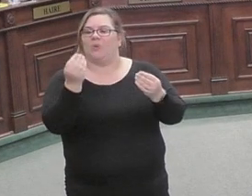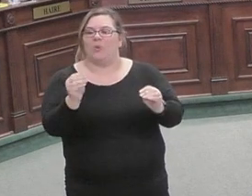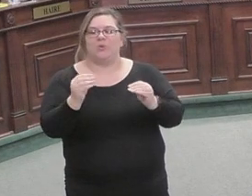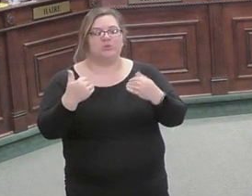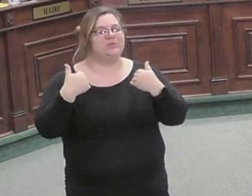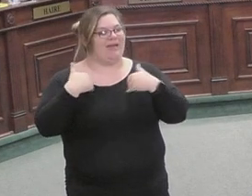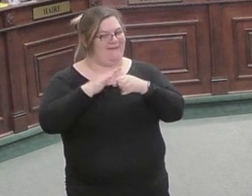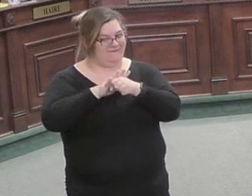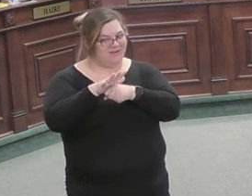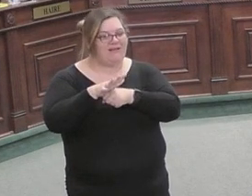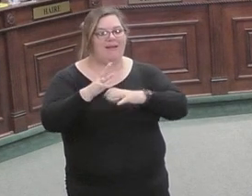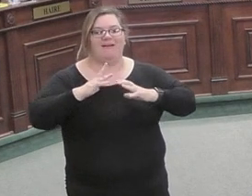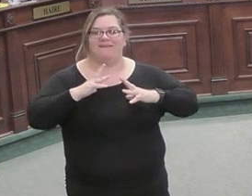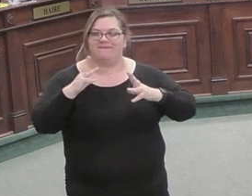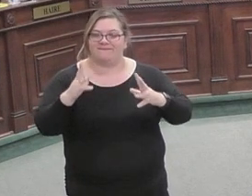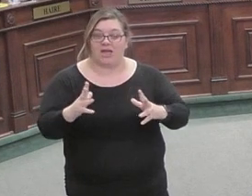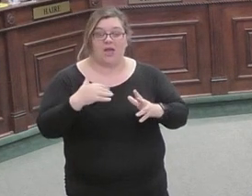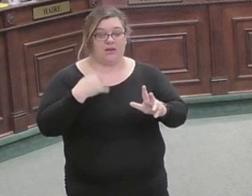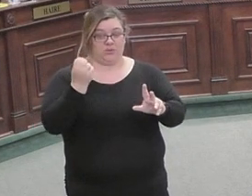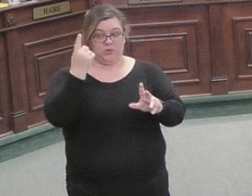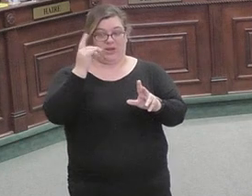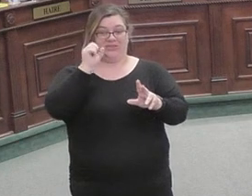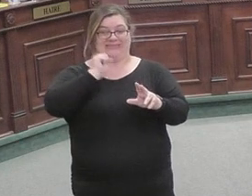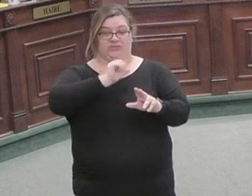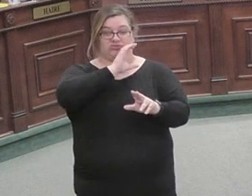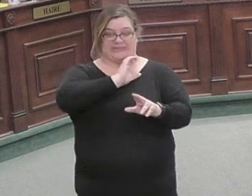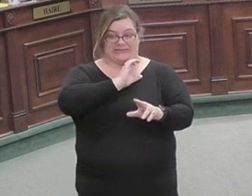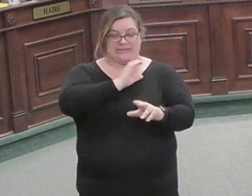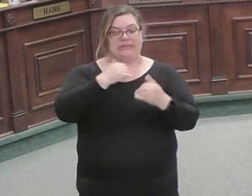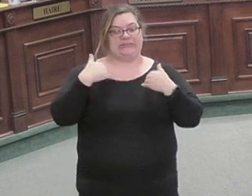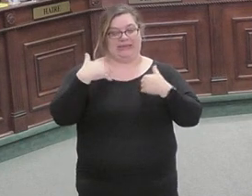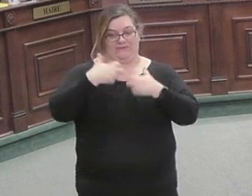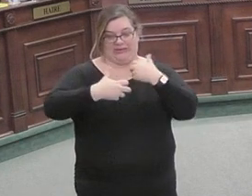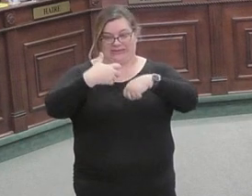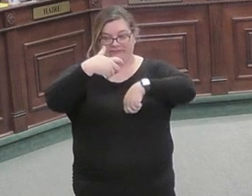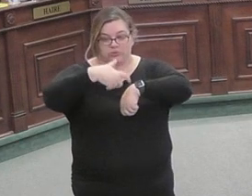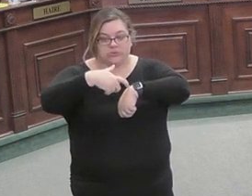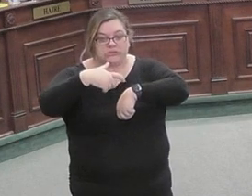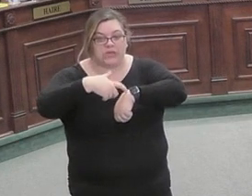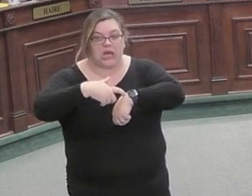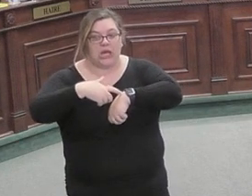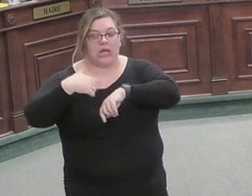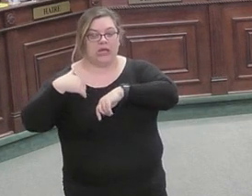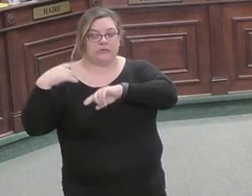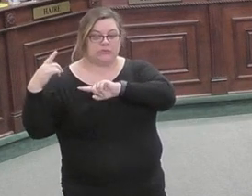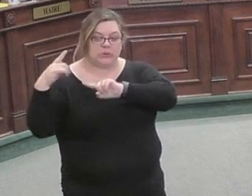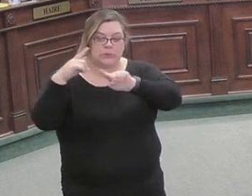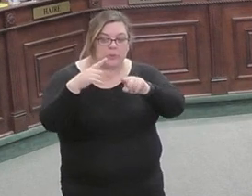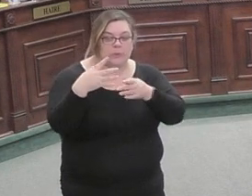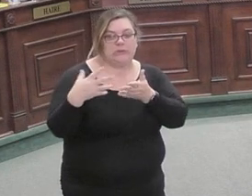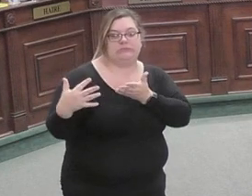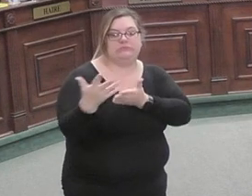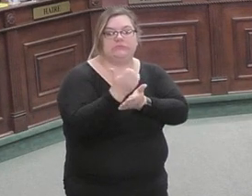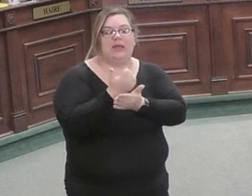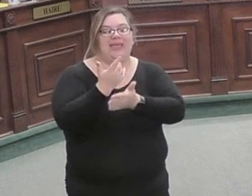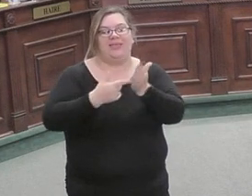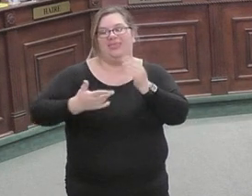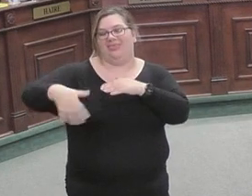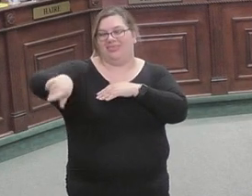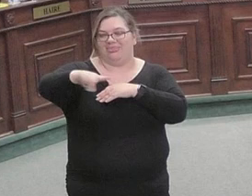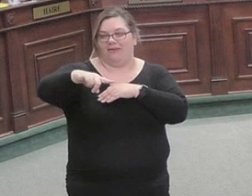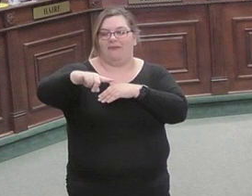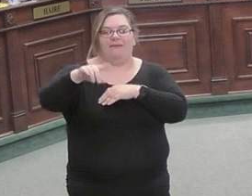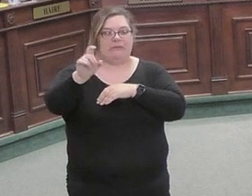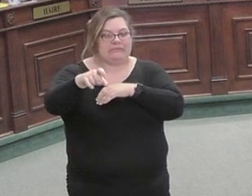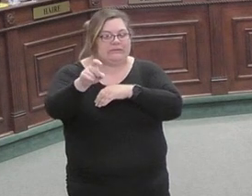Did understand that some of our seniors are having a difficult time getting what they need, and so I think some of